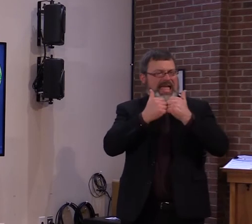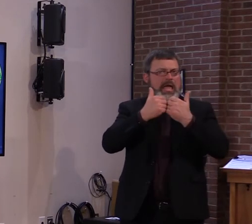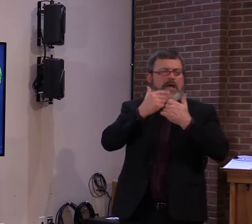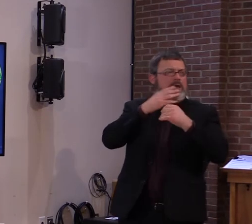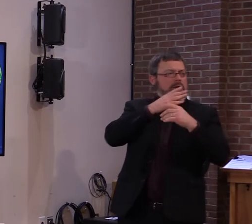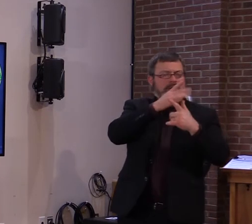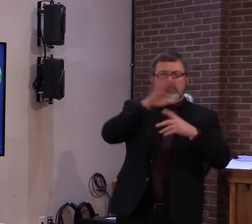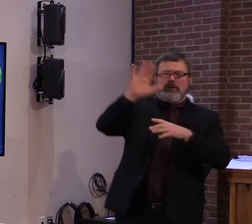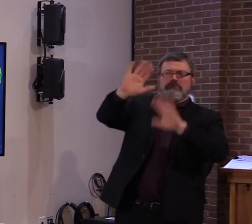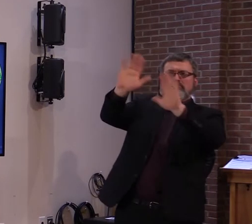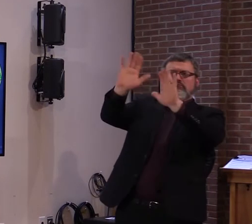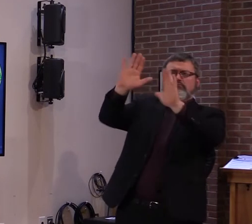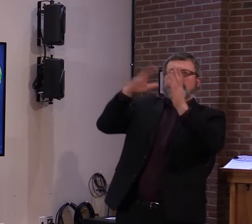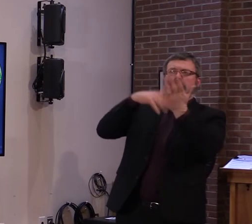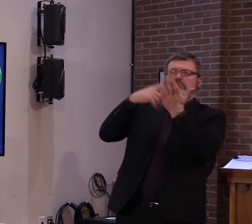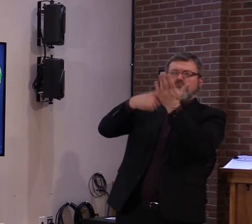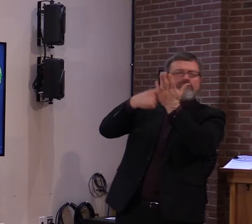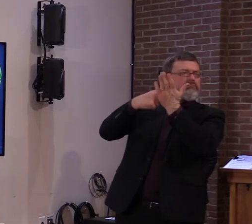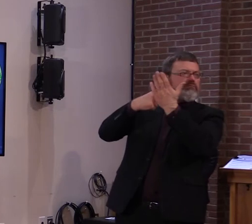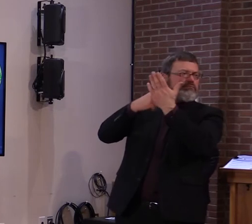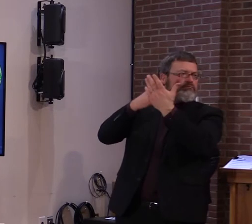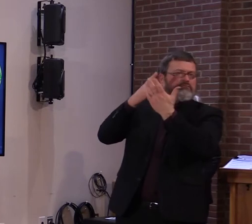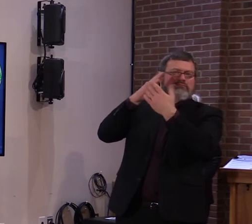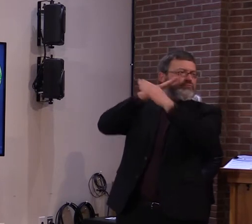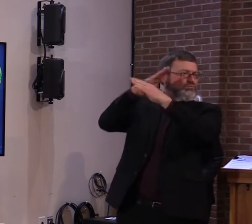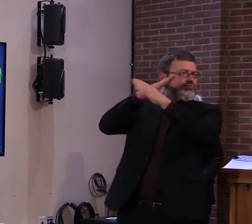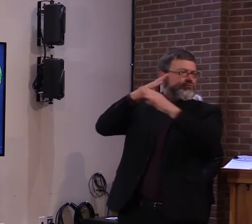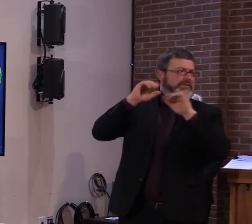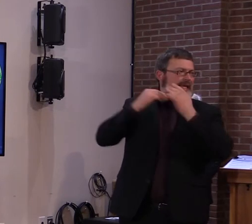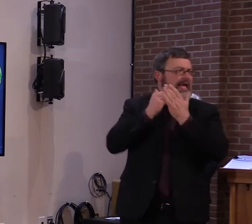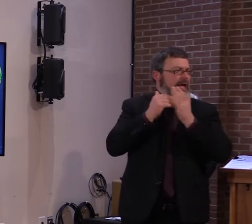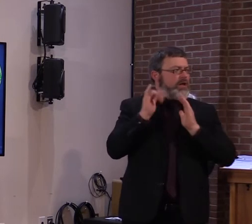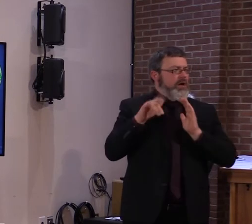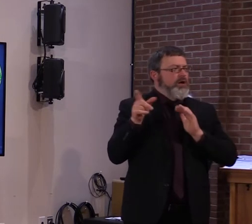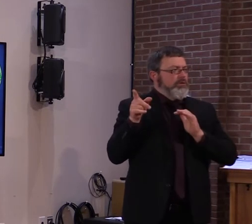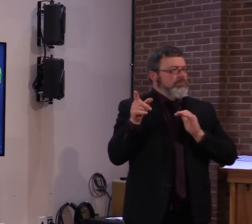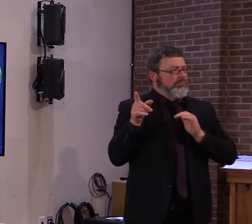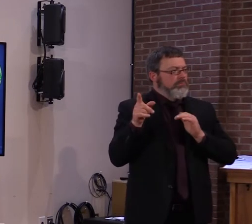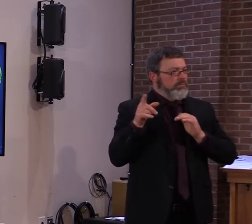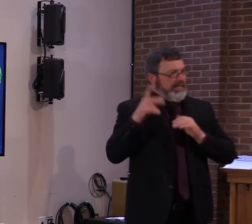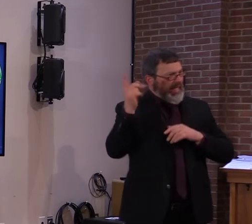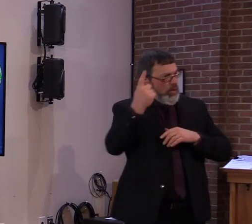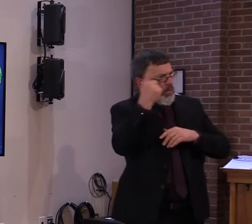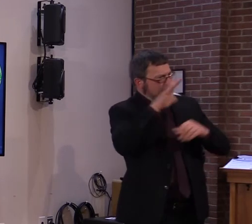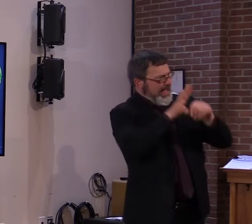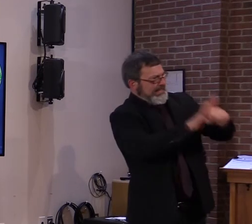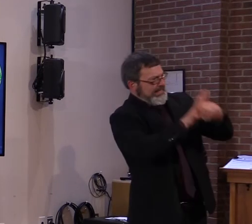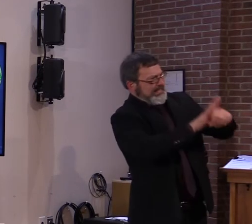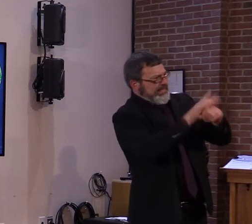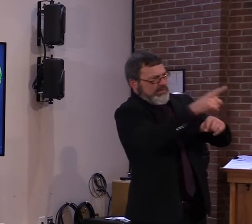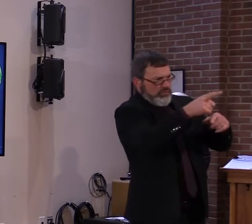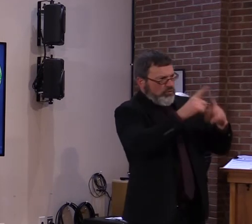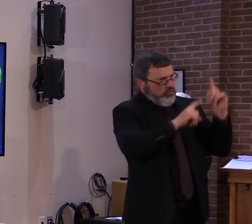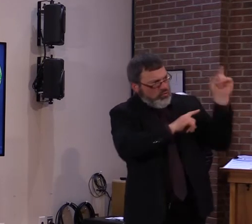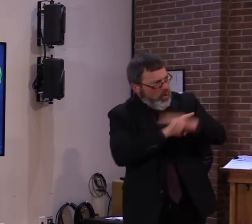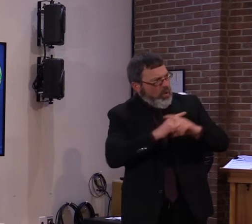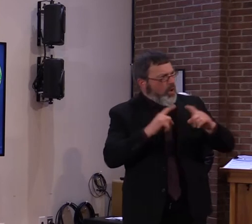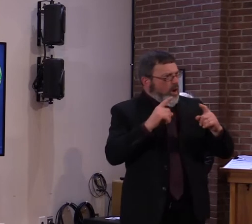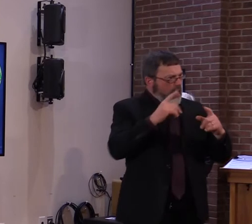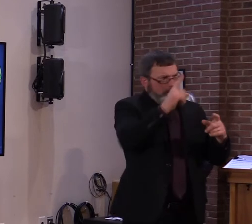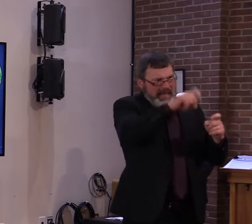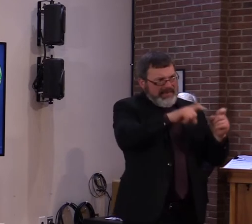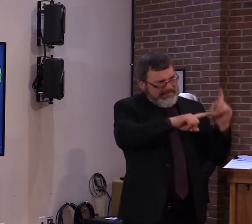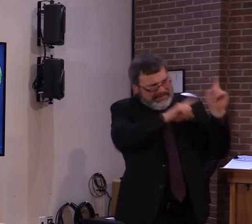that feel too risky. You should never have to feel bad or apologize for prioritizing your safety. In